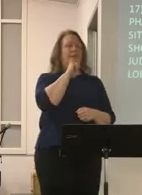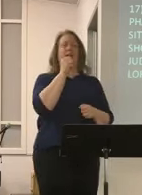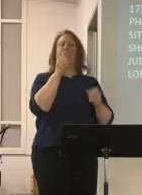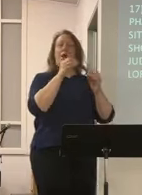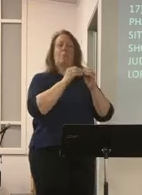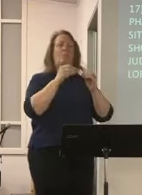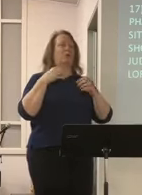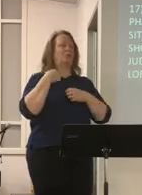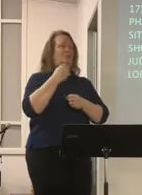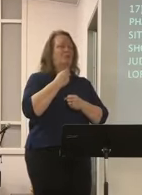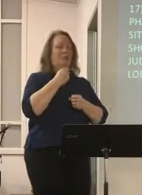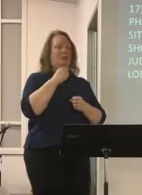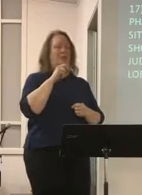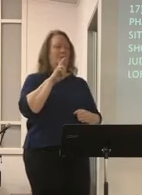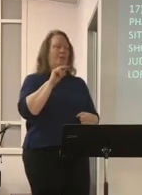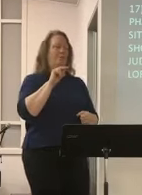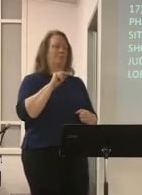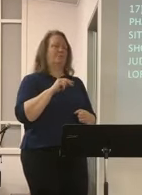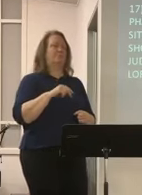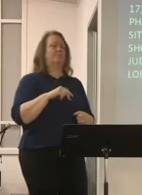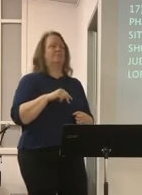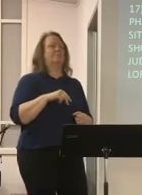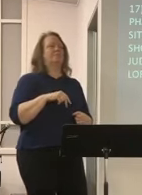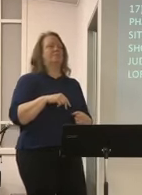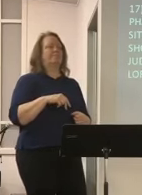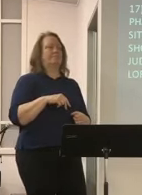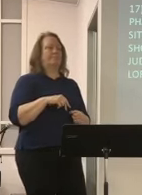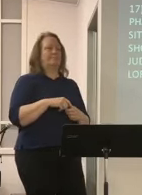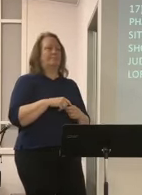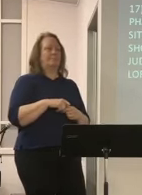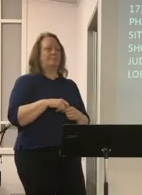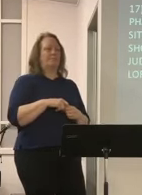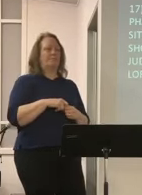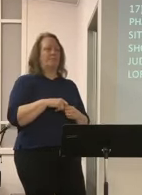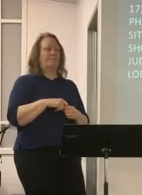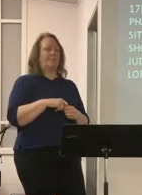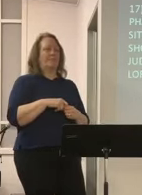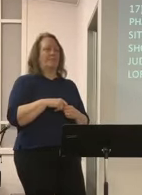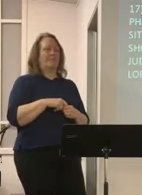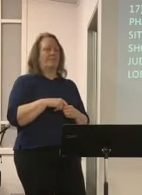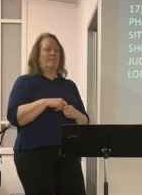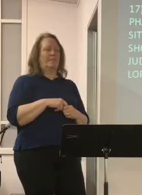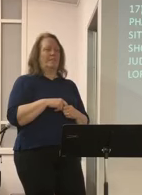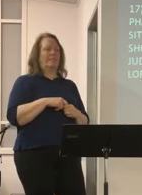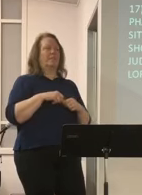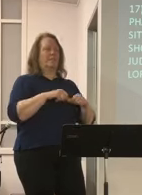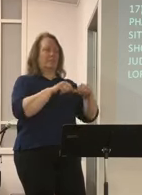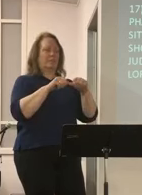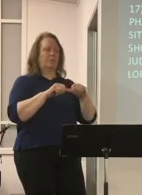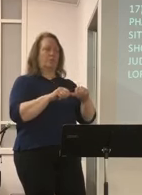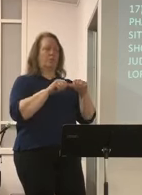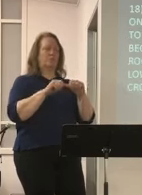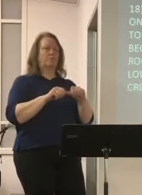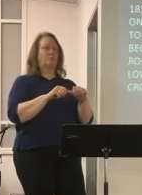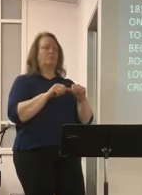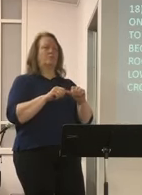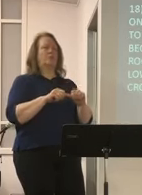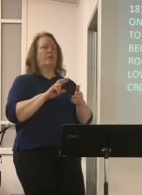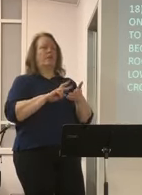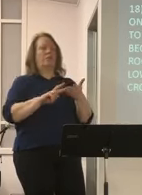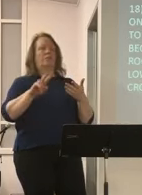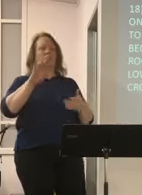He was just pointing out Jesus had strong healing power. Okay? All right, let's go on here. And then